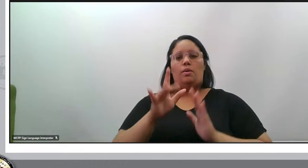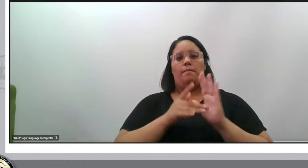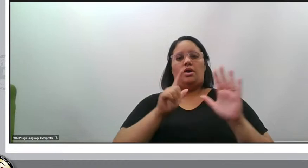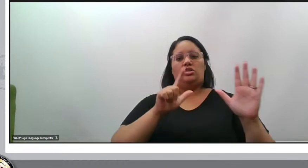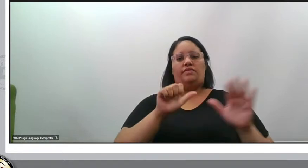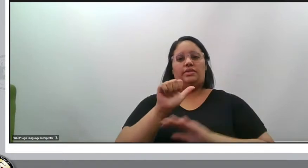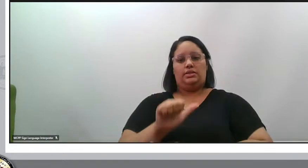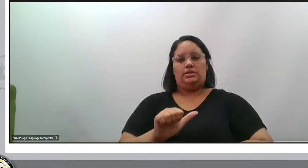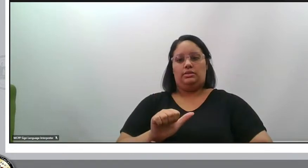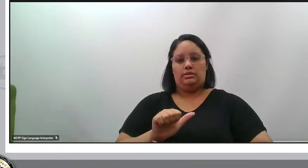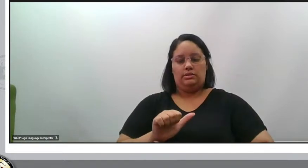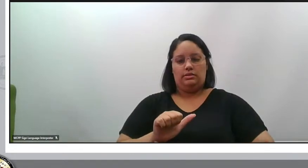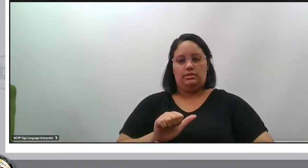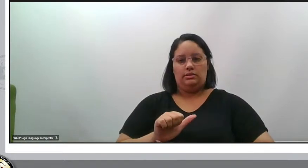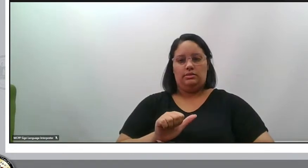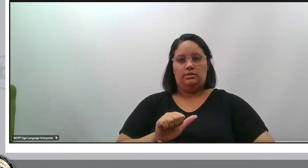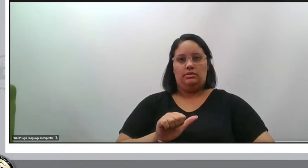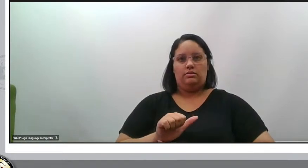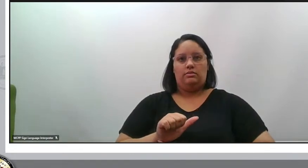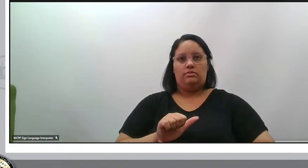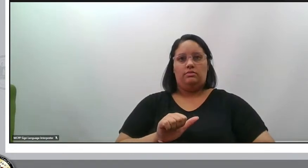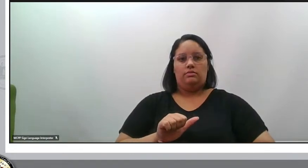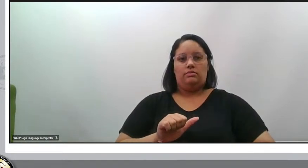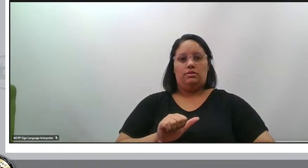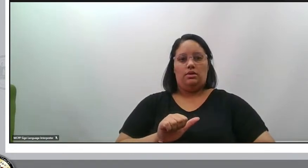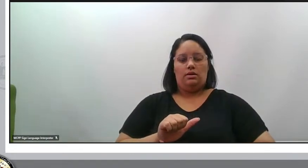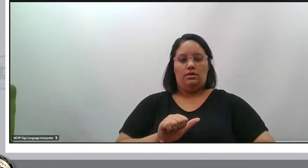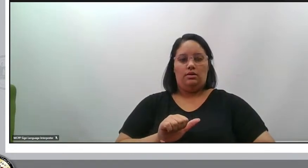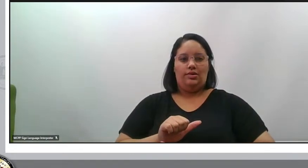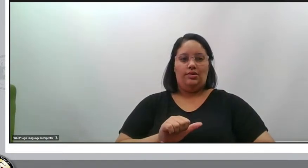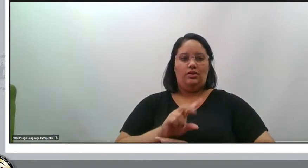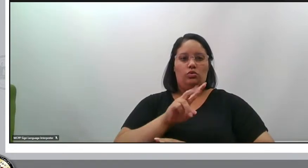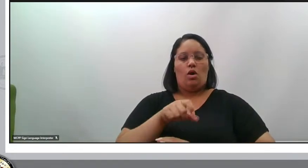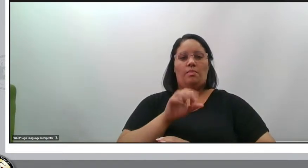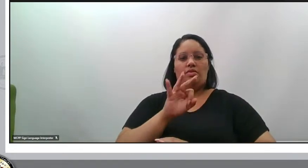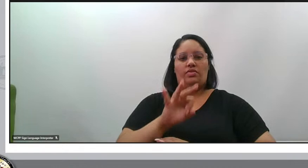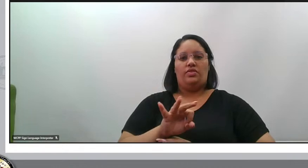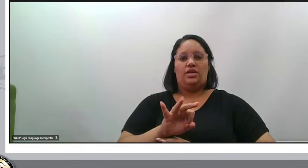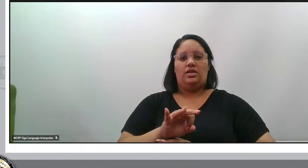76, and table A.2.3 on page